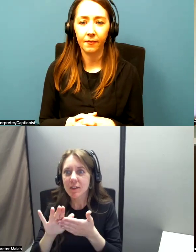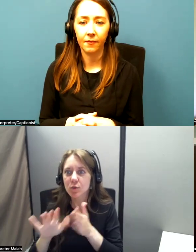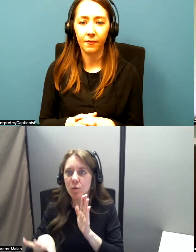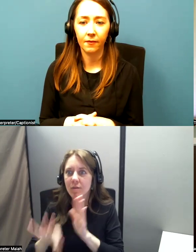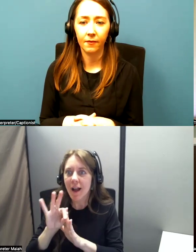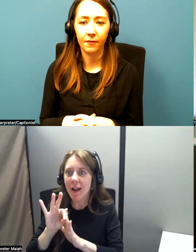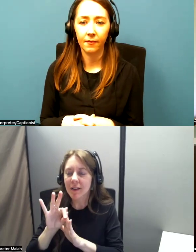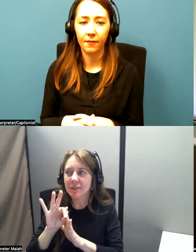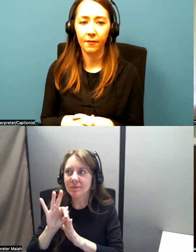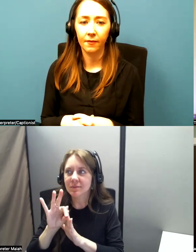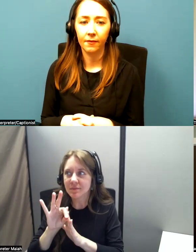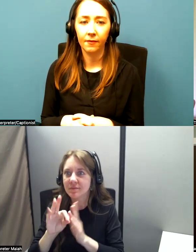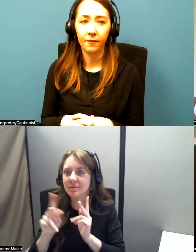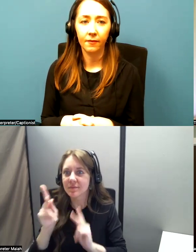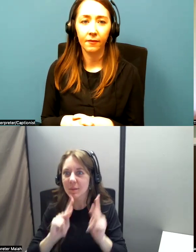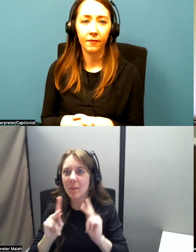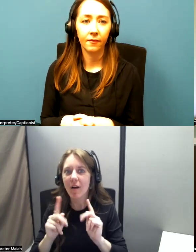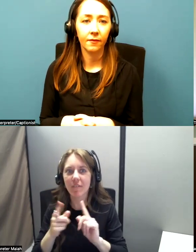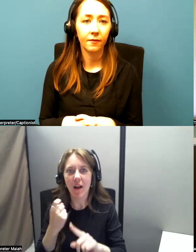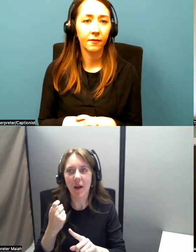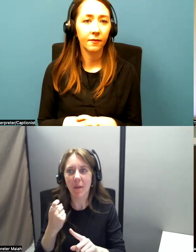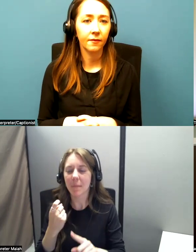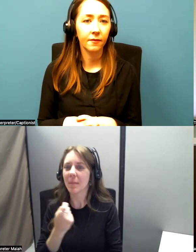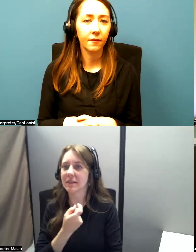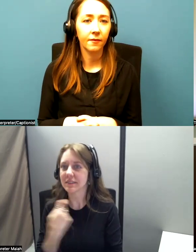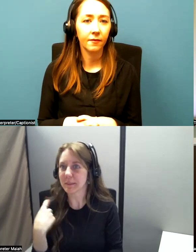that are from a Spanish background